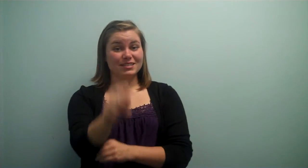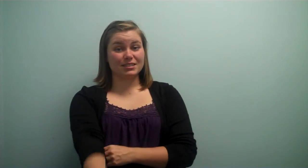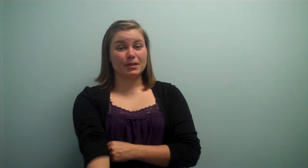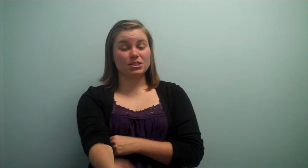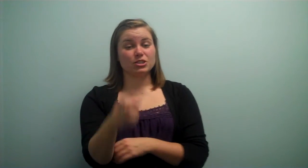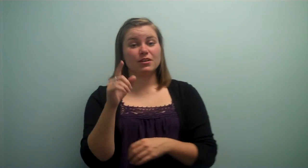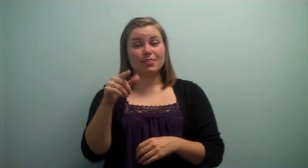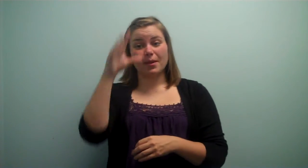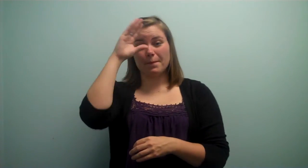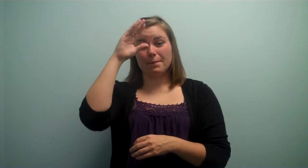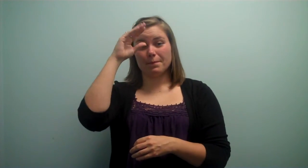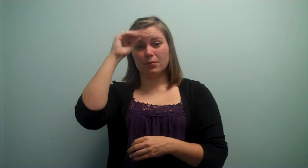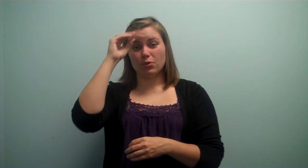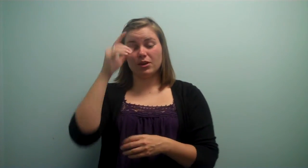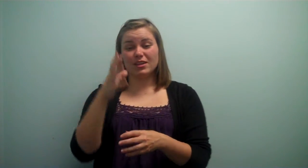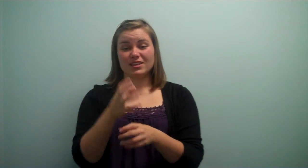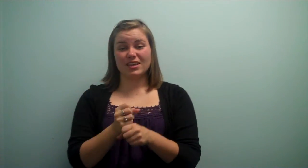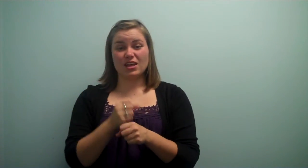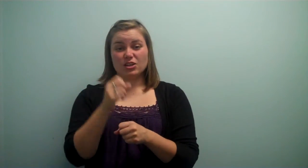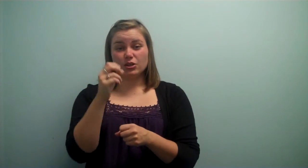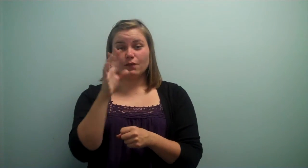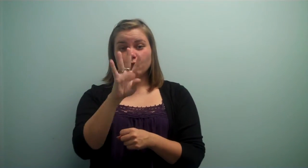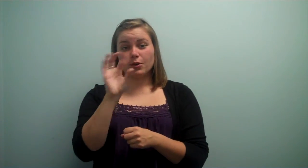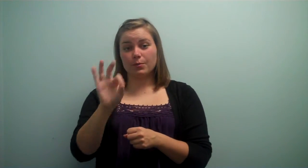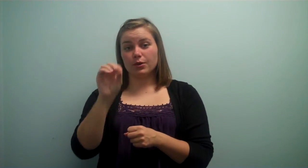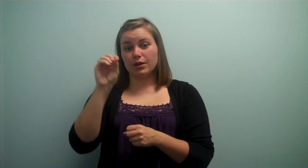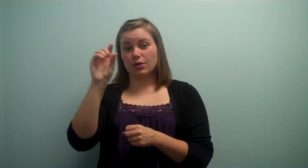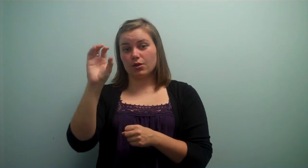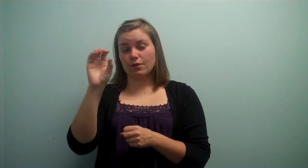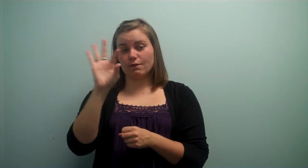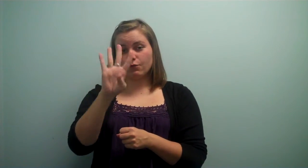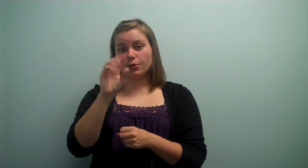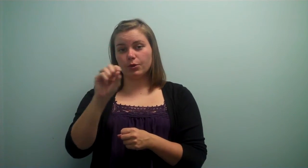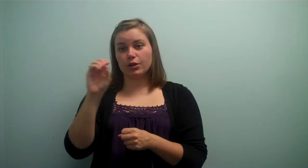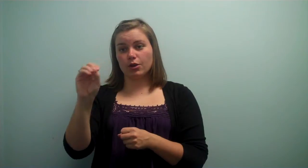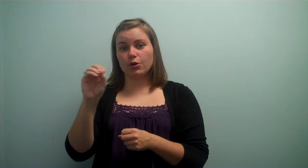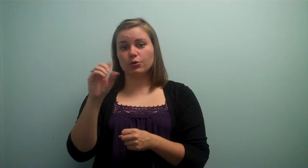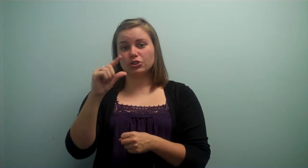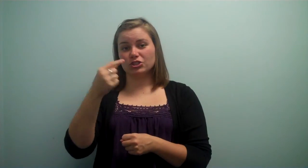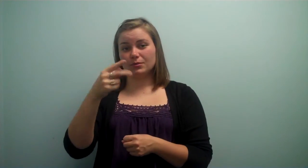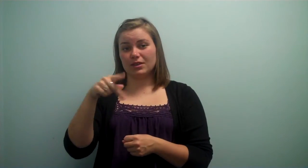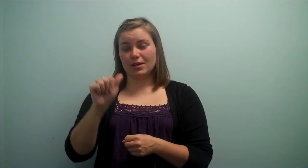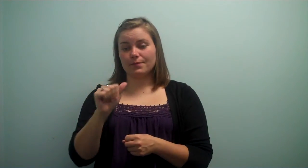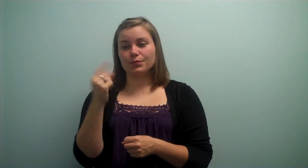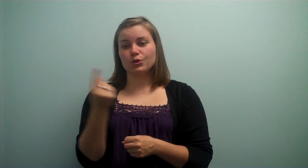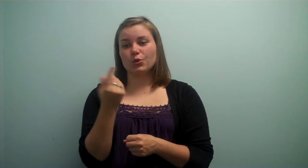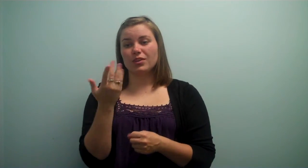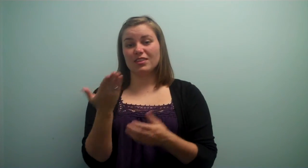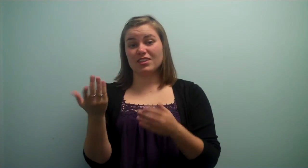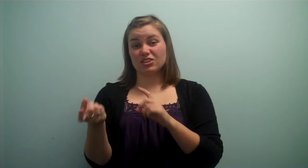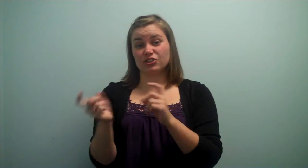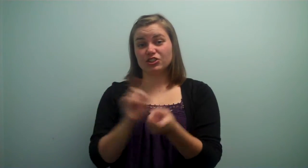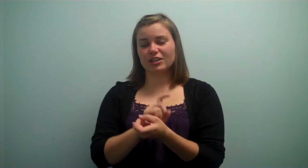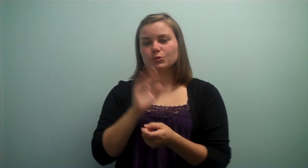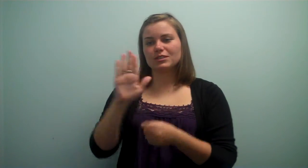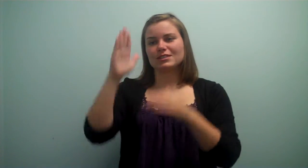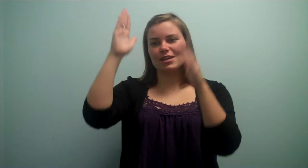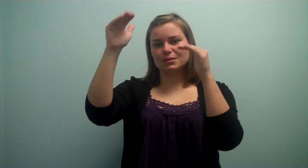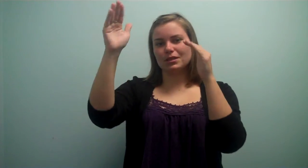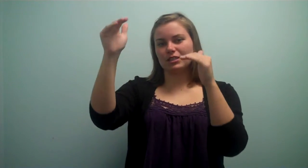pulled a 4.0 grade point average. The only thing that had changed were his expectations.